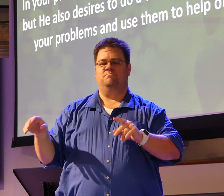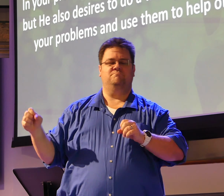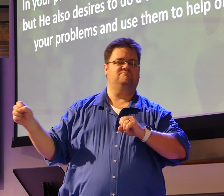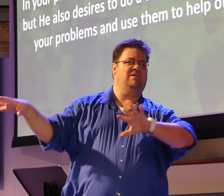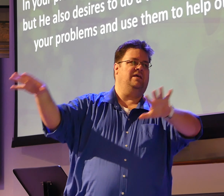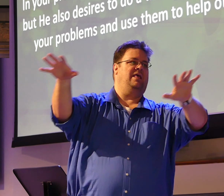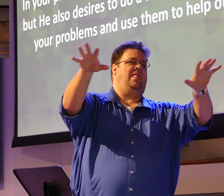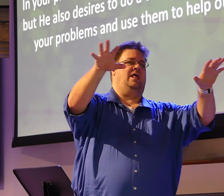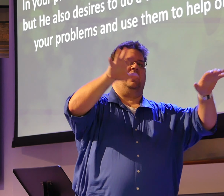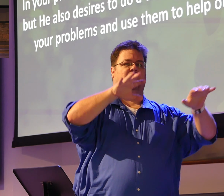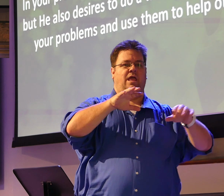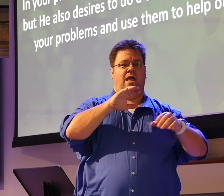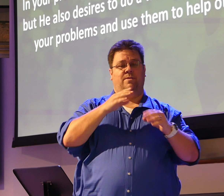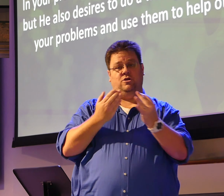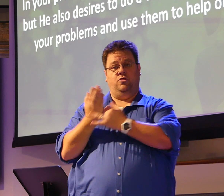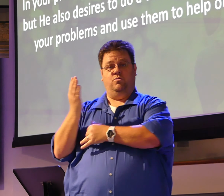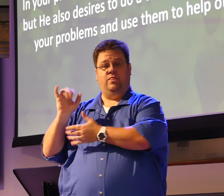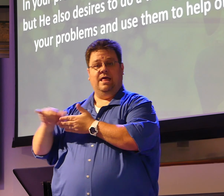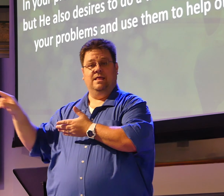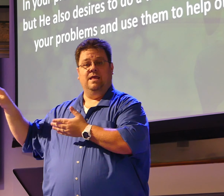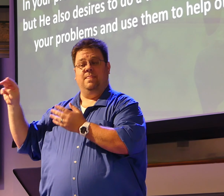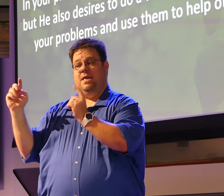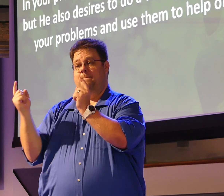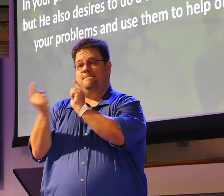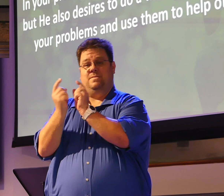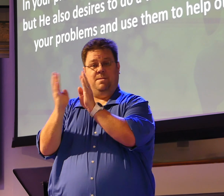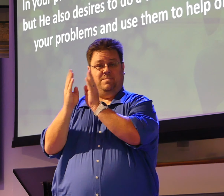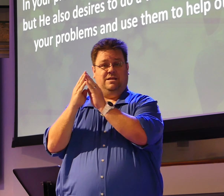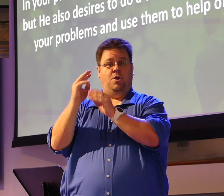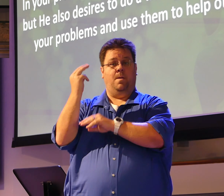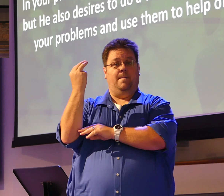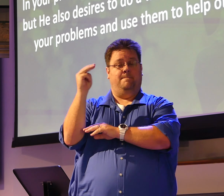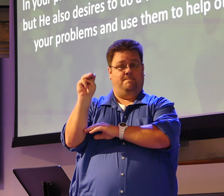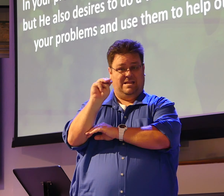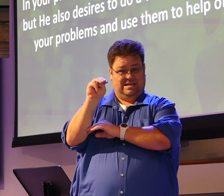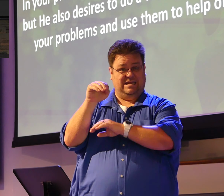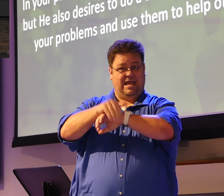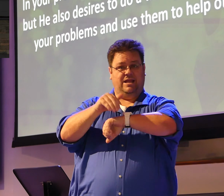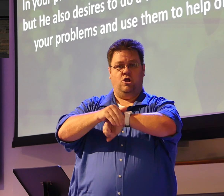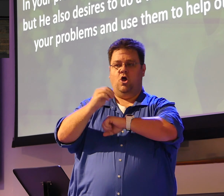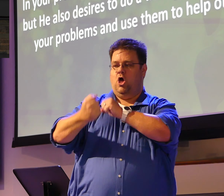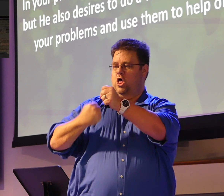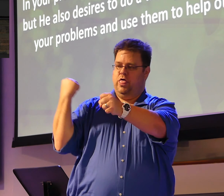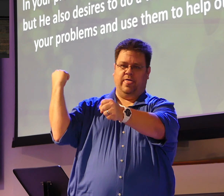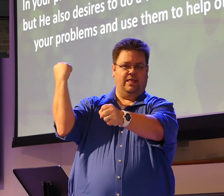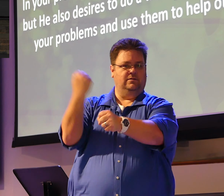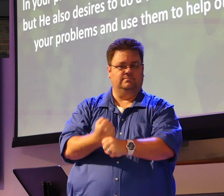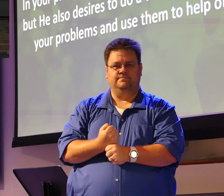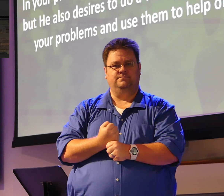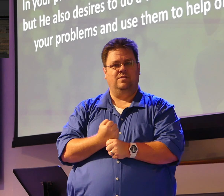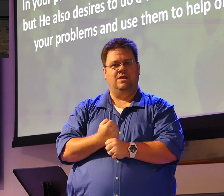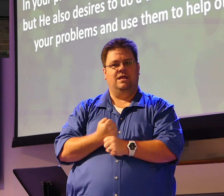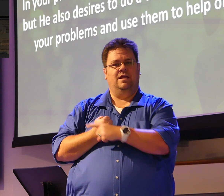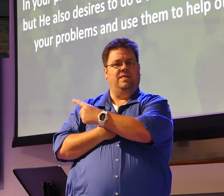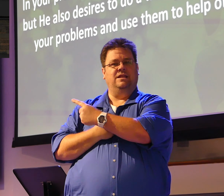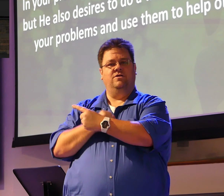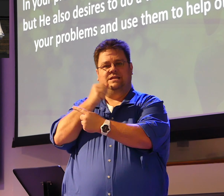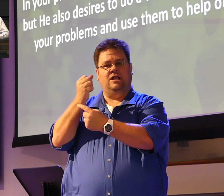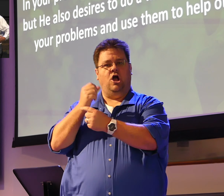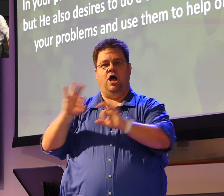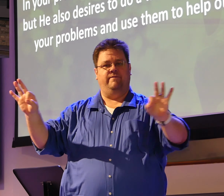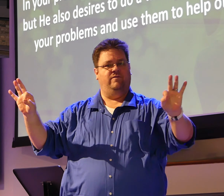so many people multitudes of people have gone through our grief share meets every monday night literally all year long john and linda